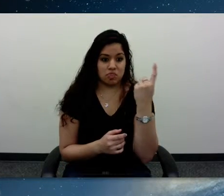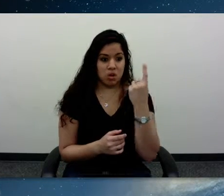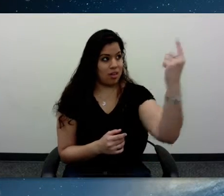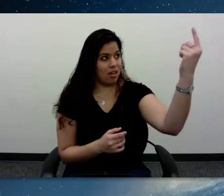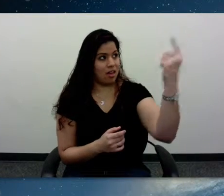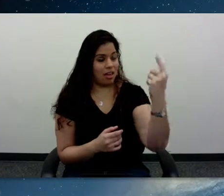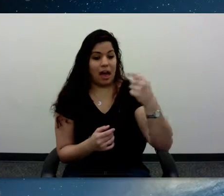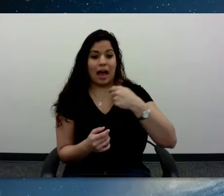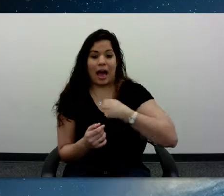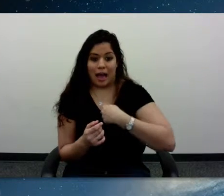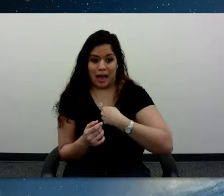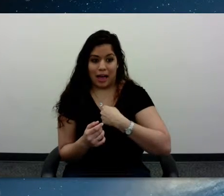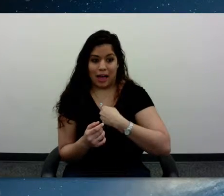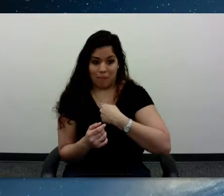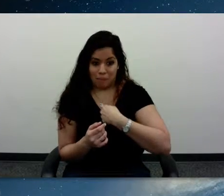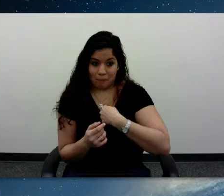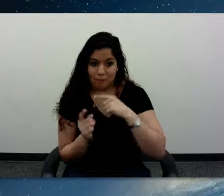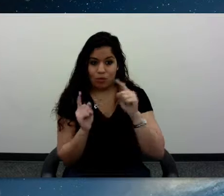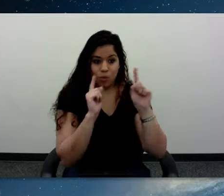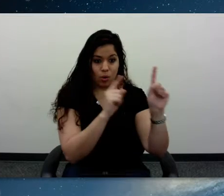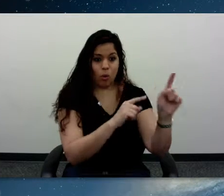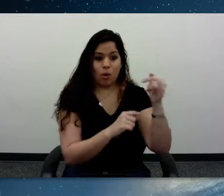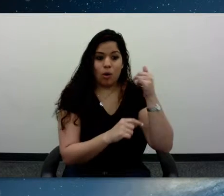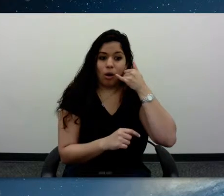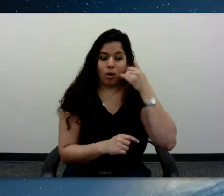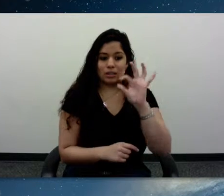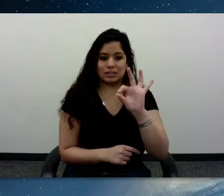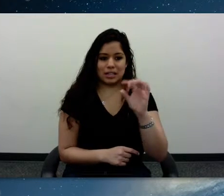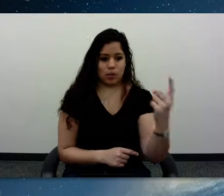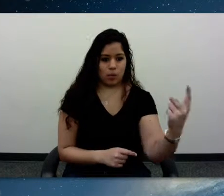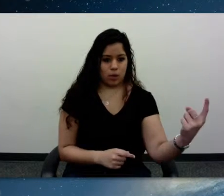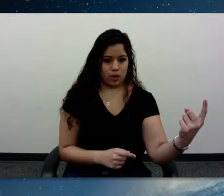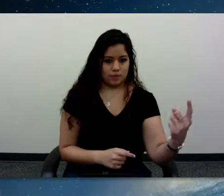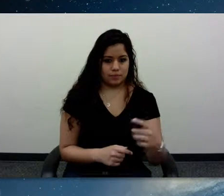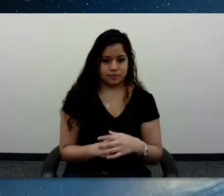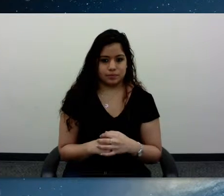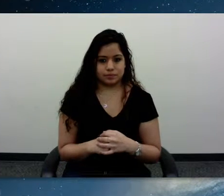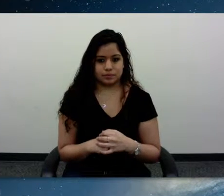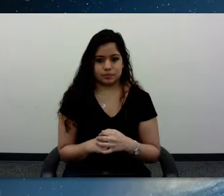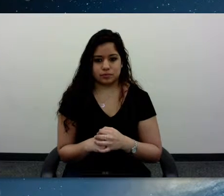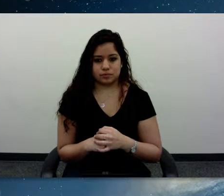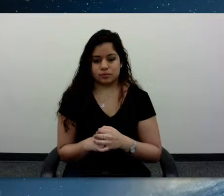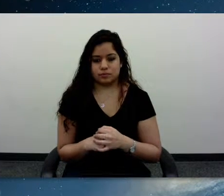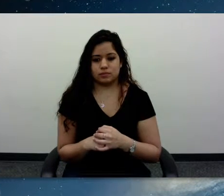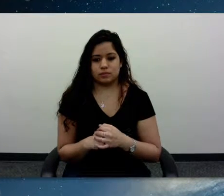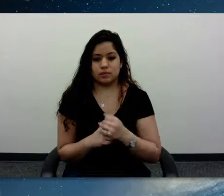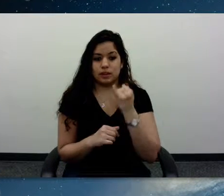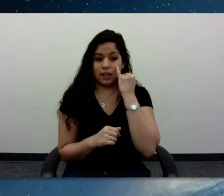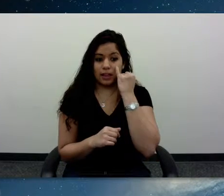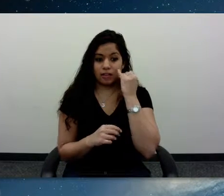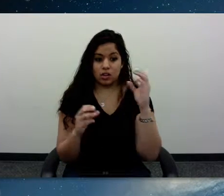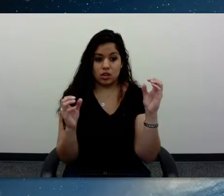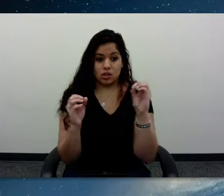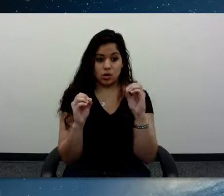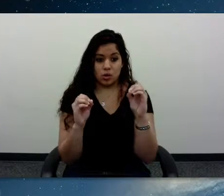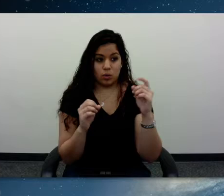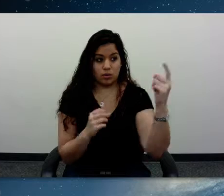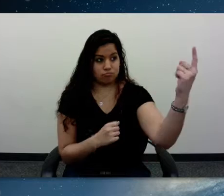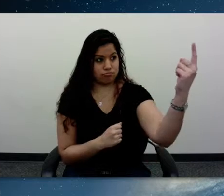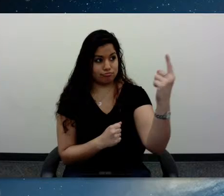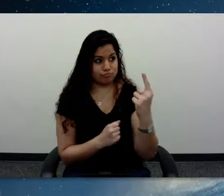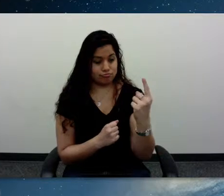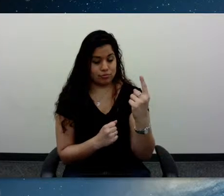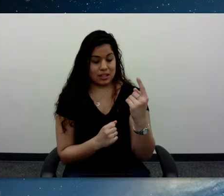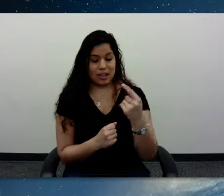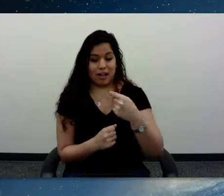call 911 and get an AED. If no one comes and I saw him fall, so he clutched his chest and fell on